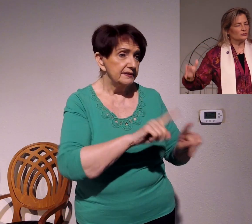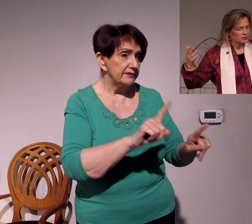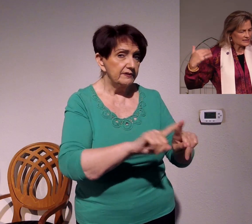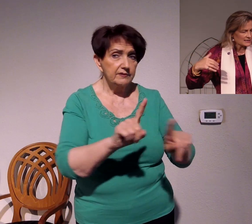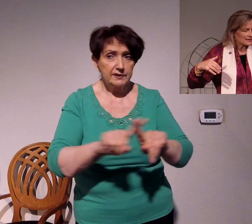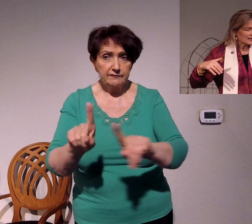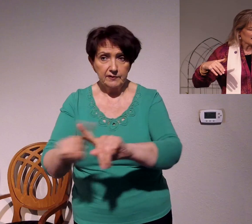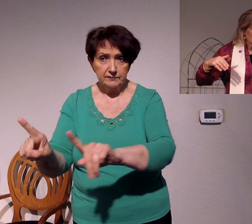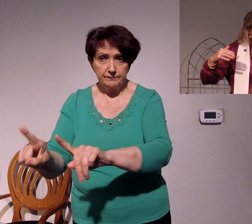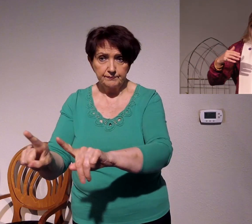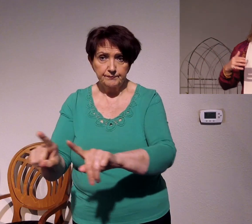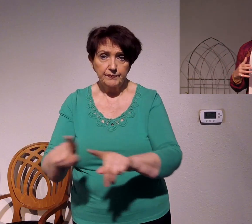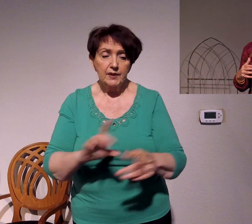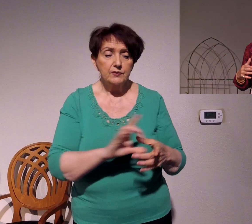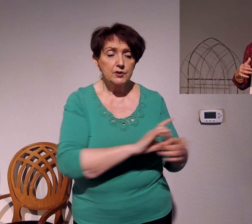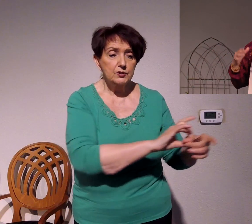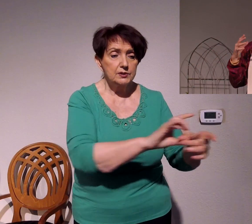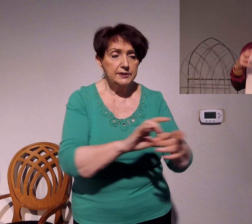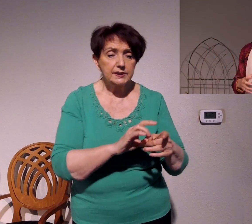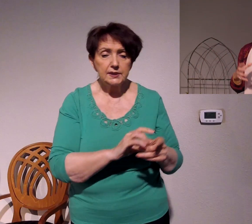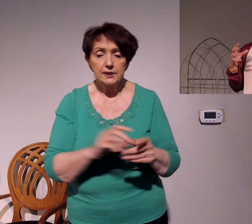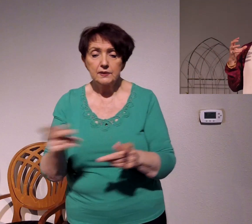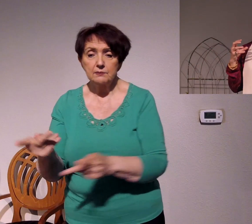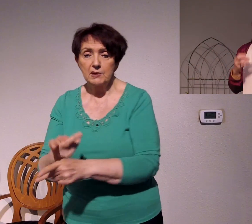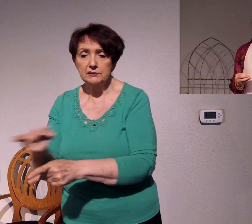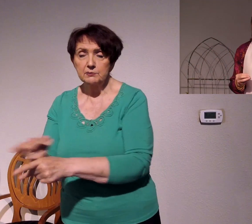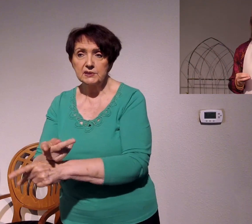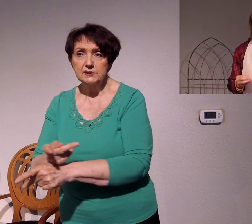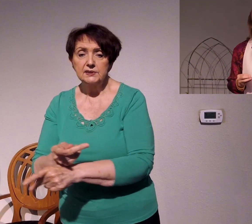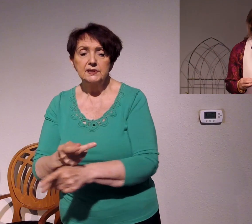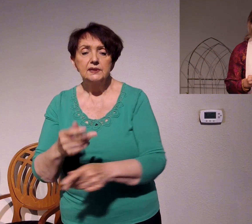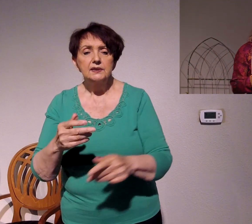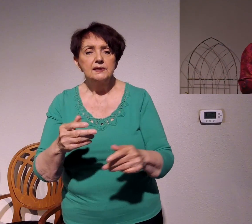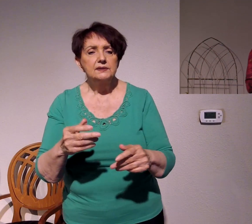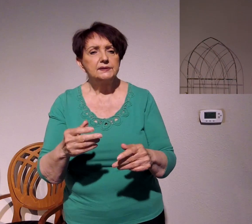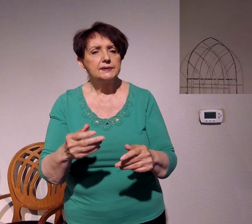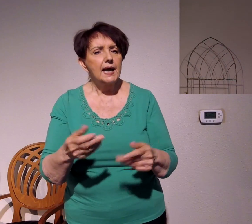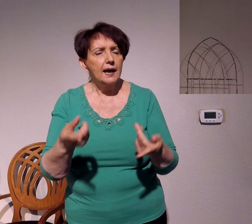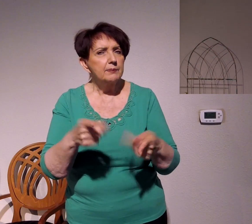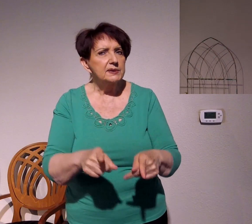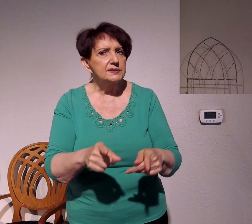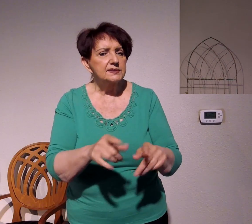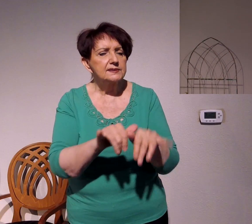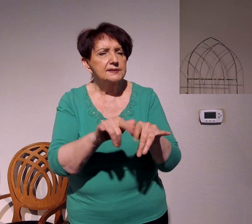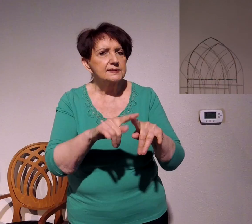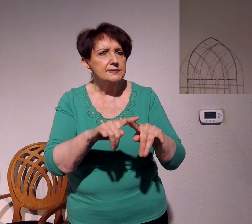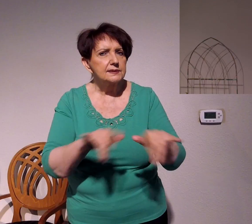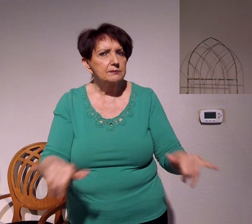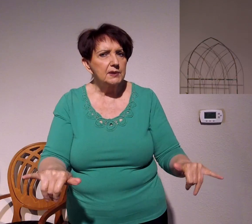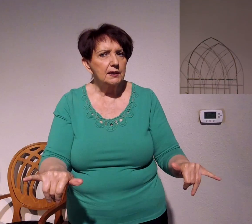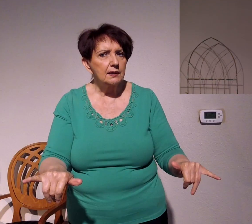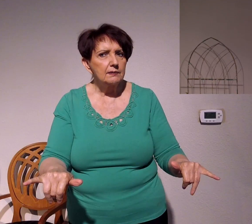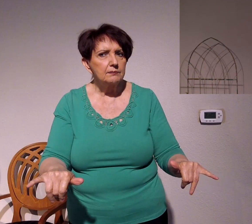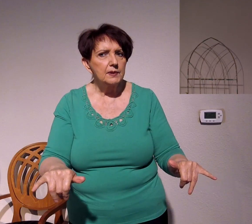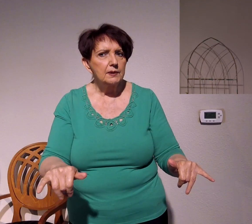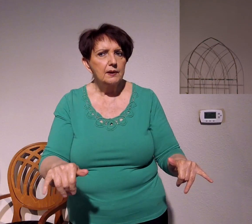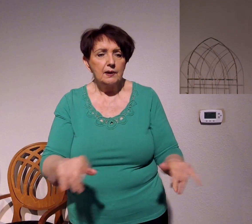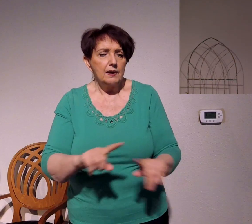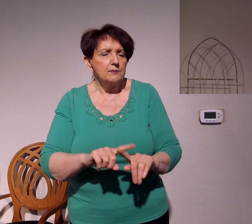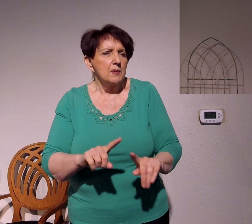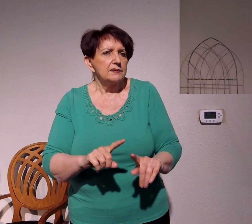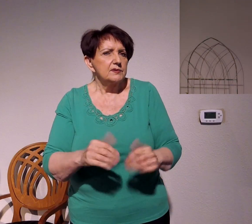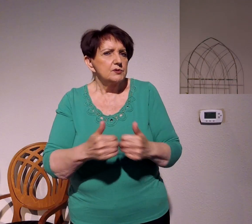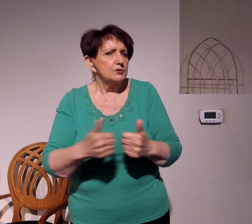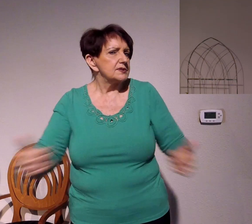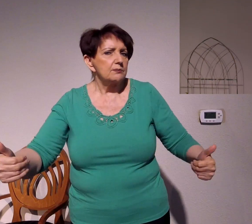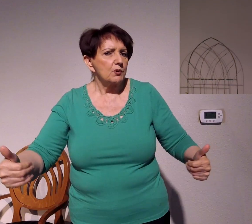the multiplicity actually exist together without division. There's unity